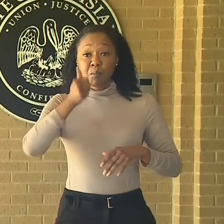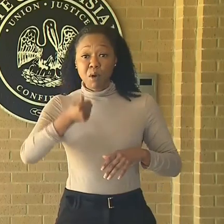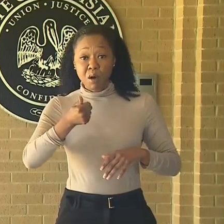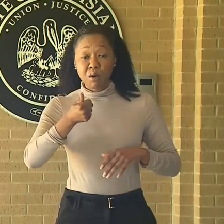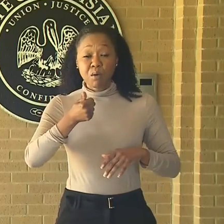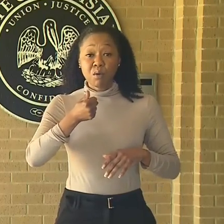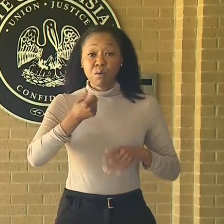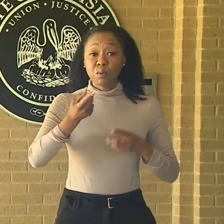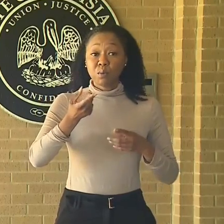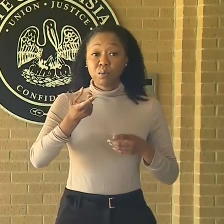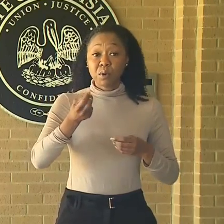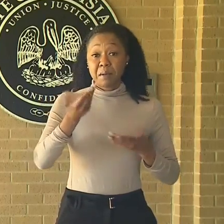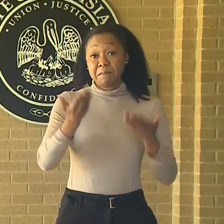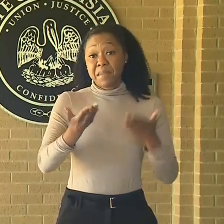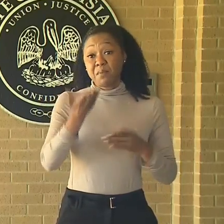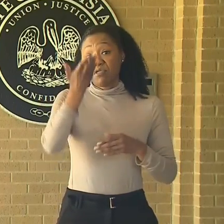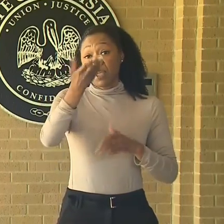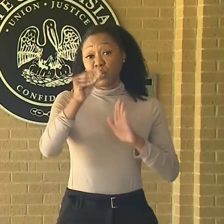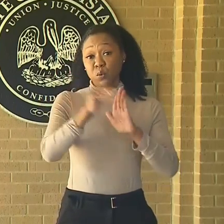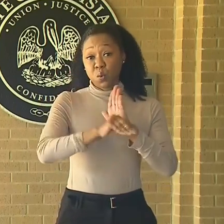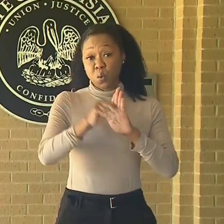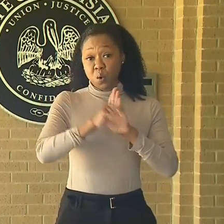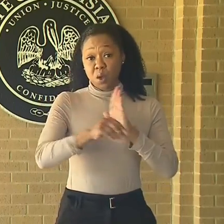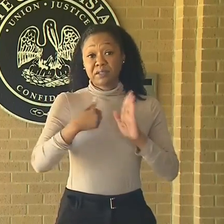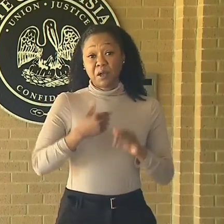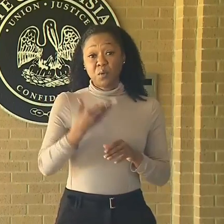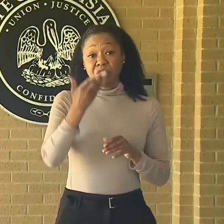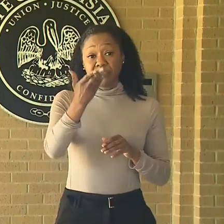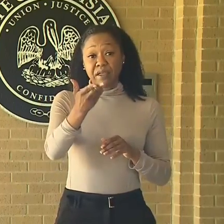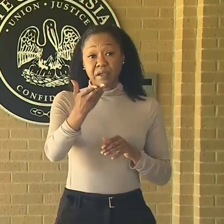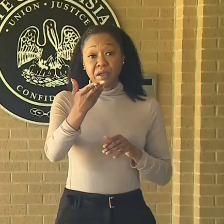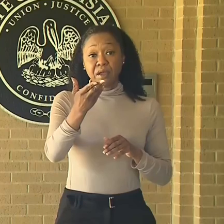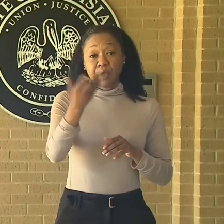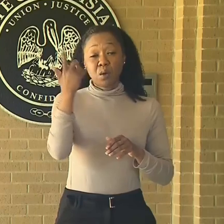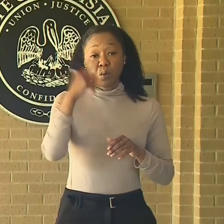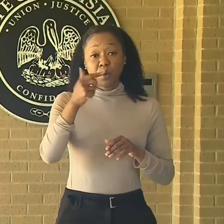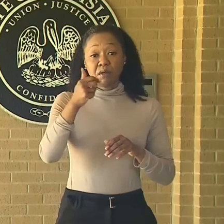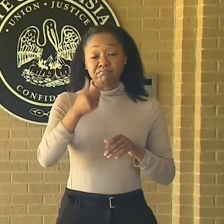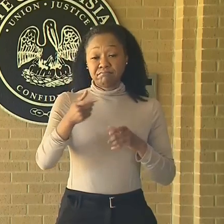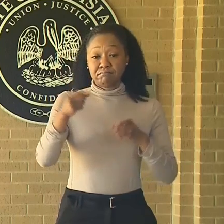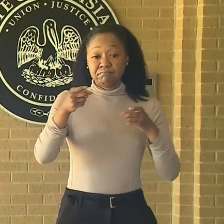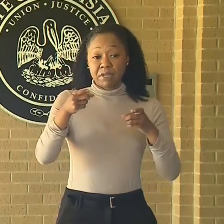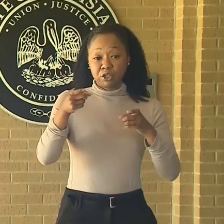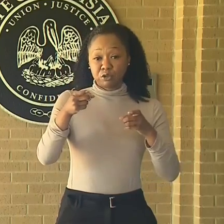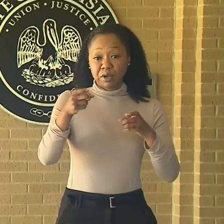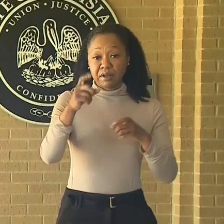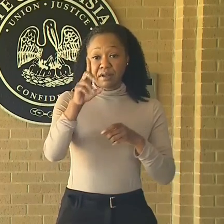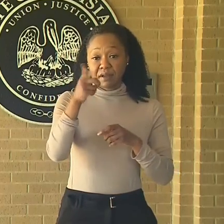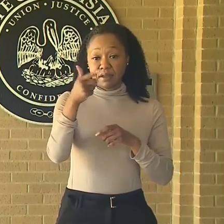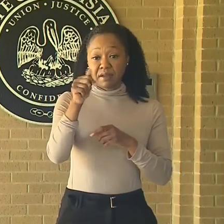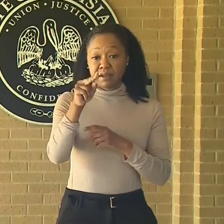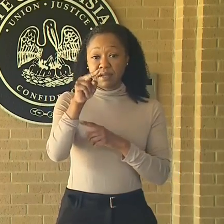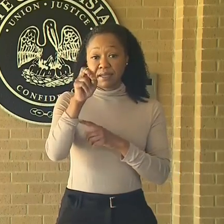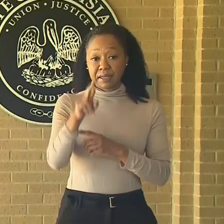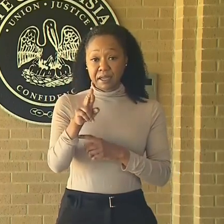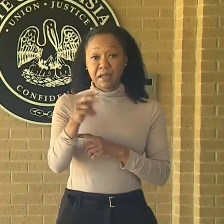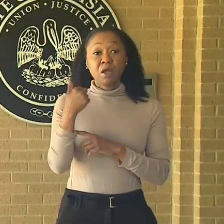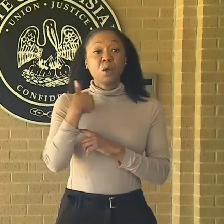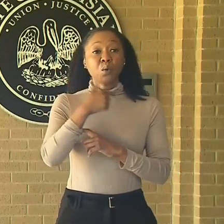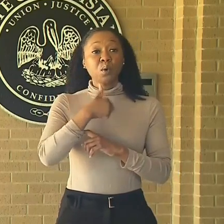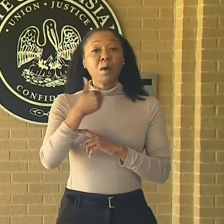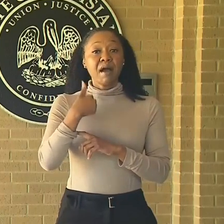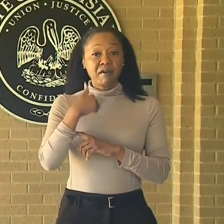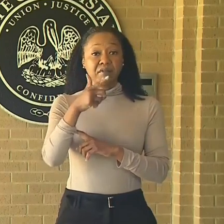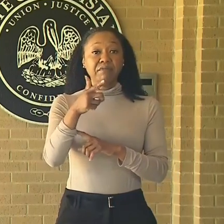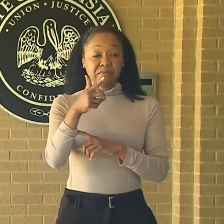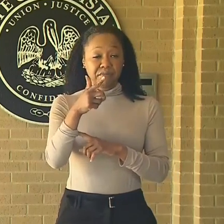may be in New Orleans because I intend to be down there with Administrator Gaynor. And I think we'll have a press availability in New